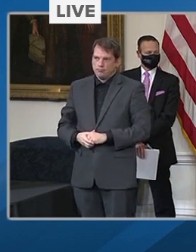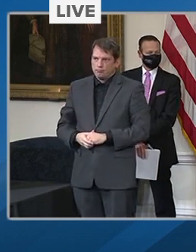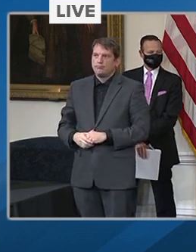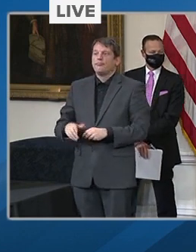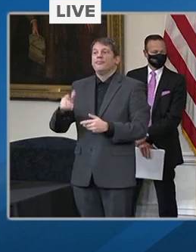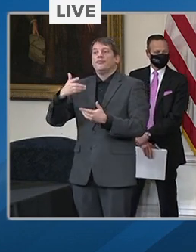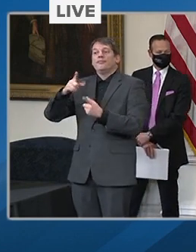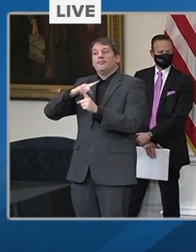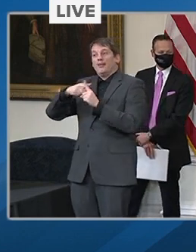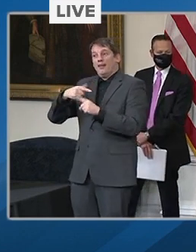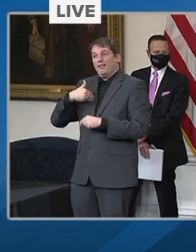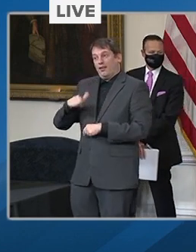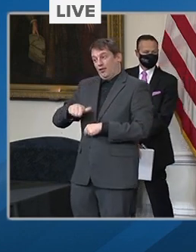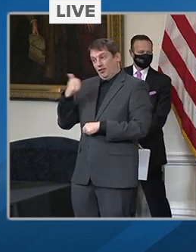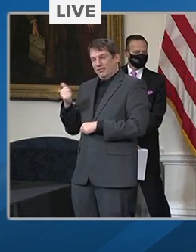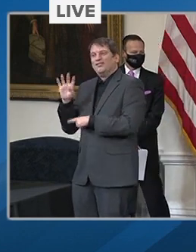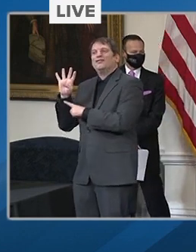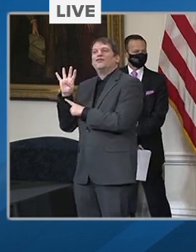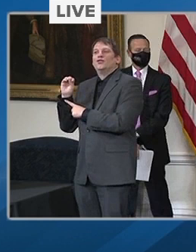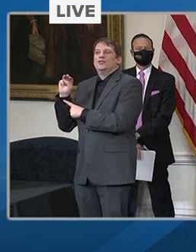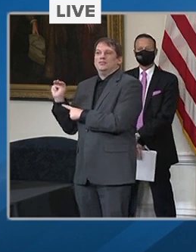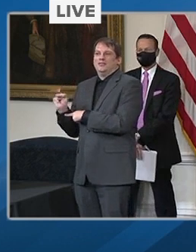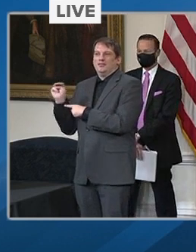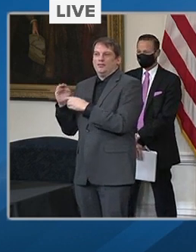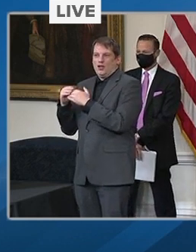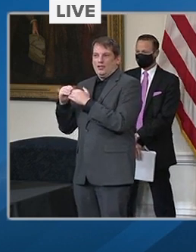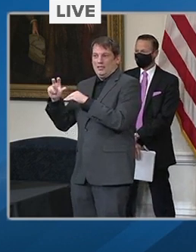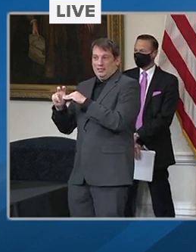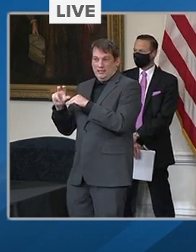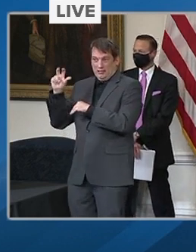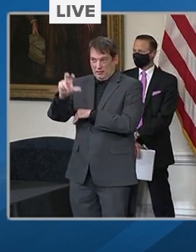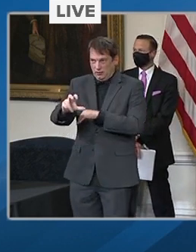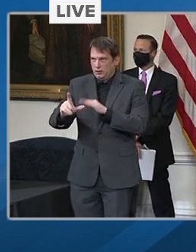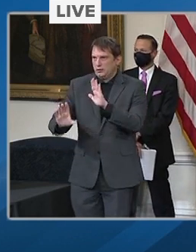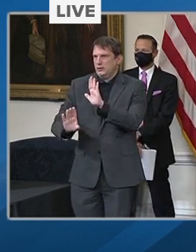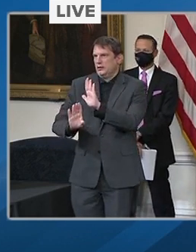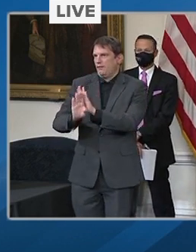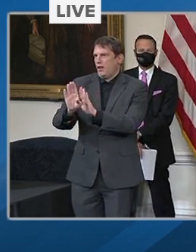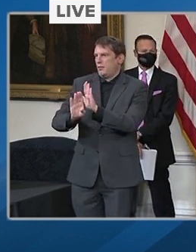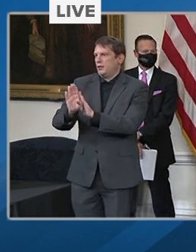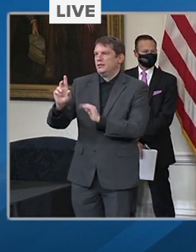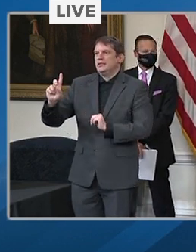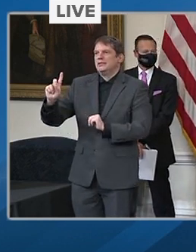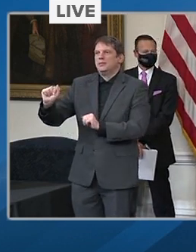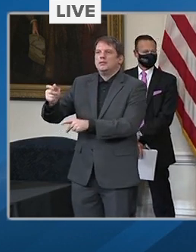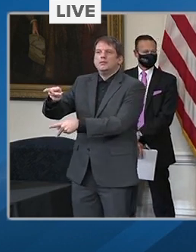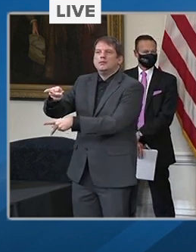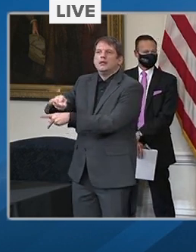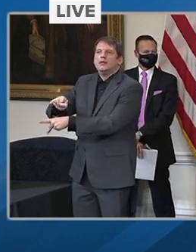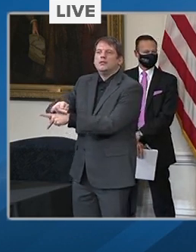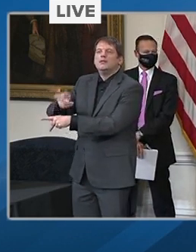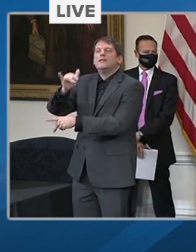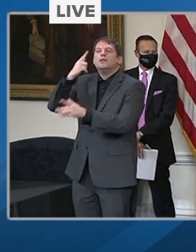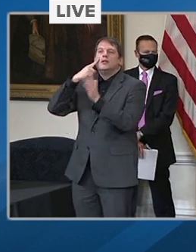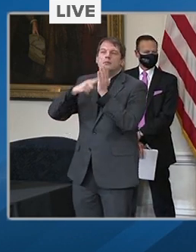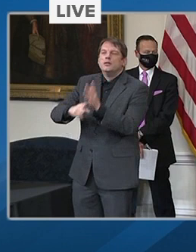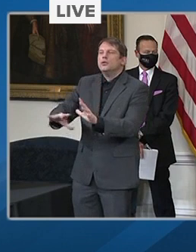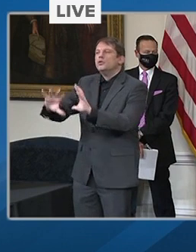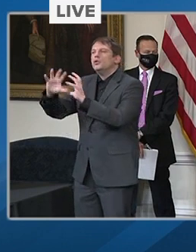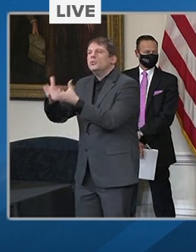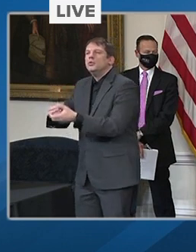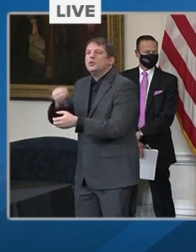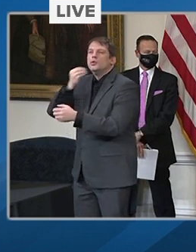to the developmental disability care providers by accelerating their 4% increase